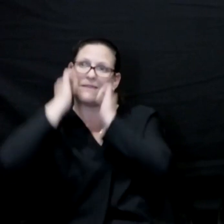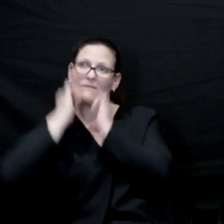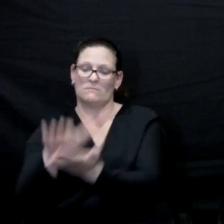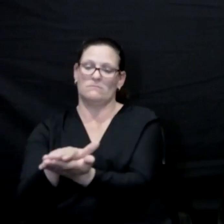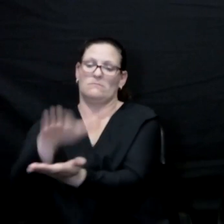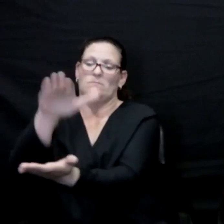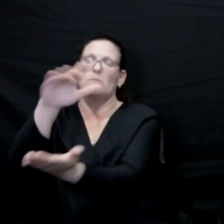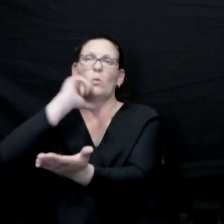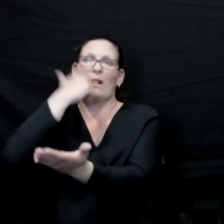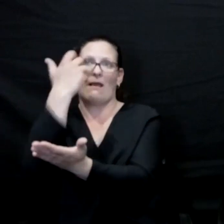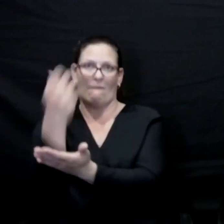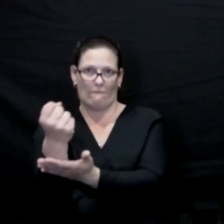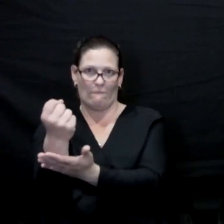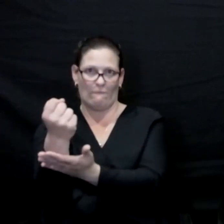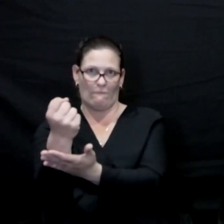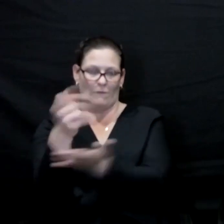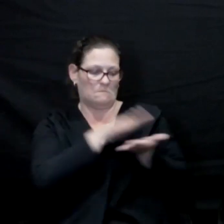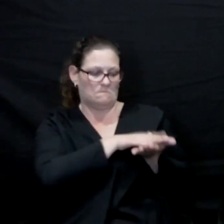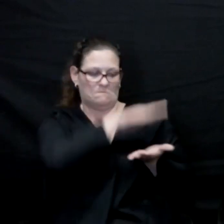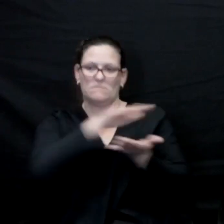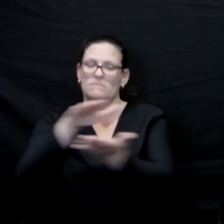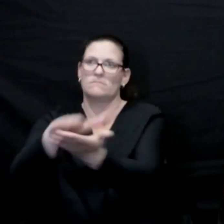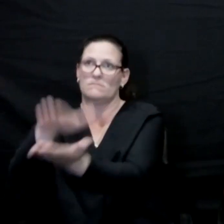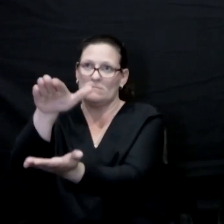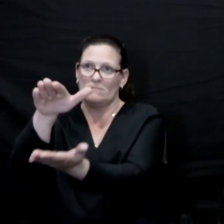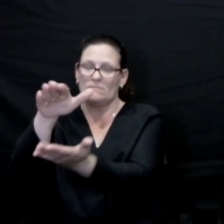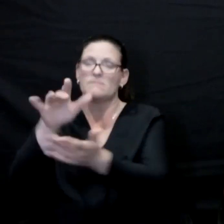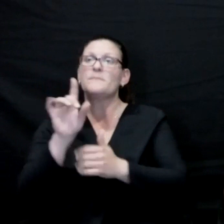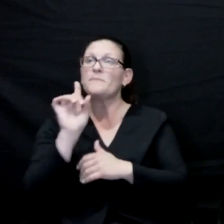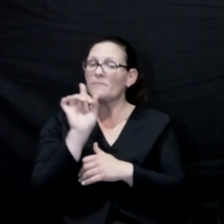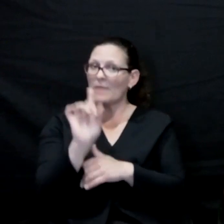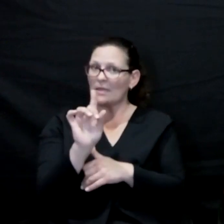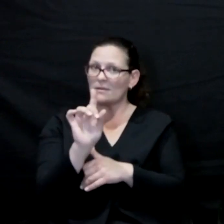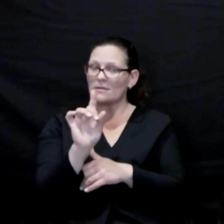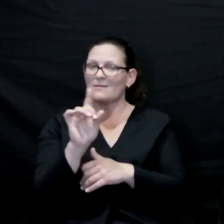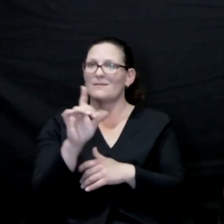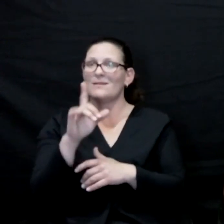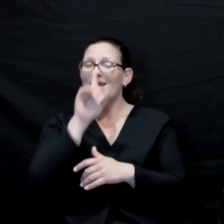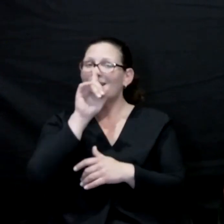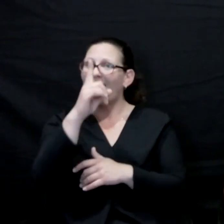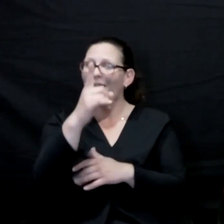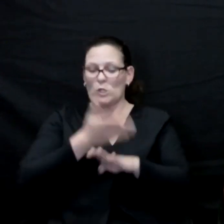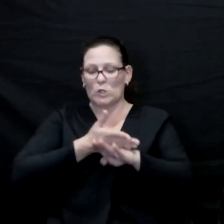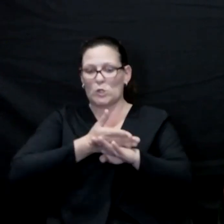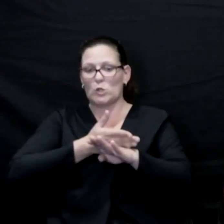Unfortunately, at this stage, you cannot submit fresh application. You can't submit fresh